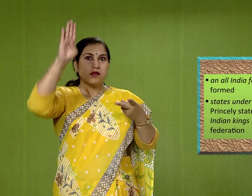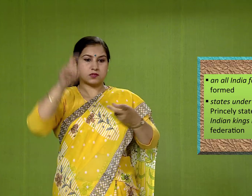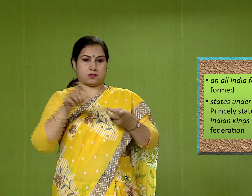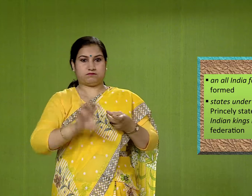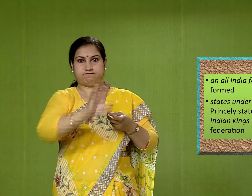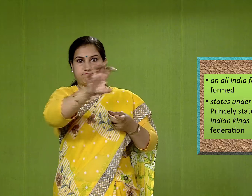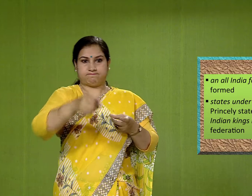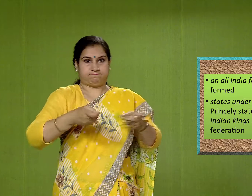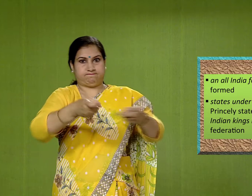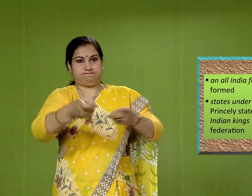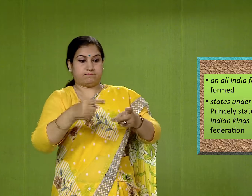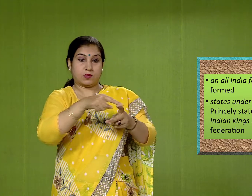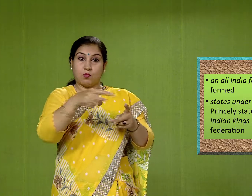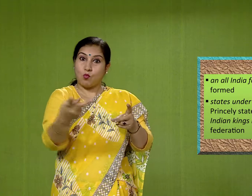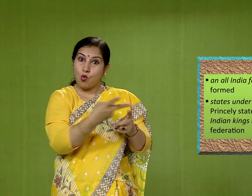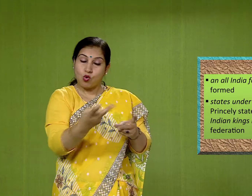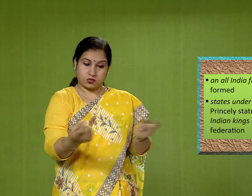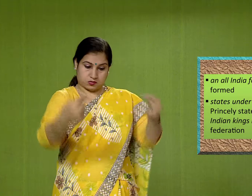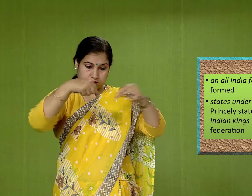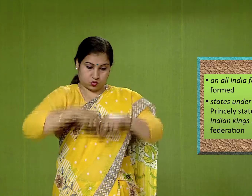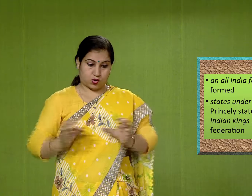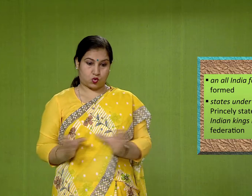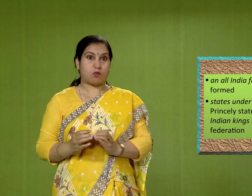had to join this federation.